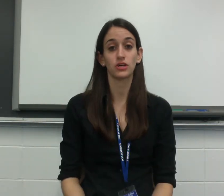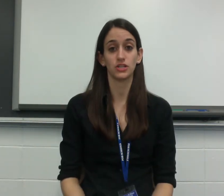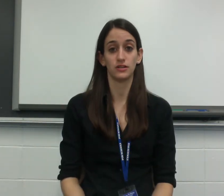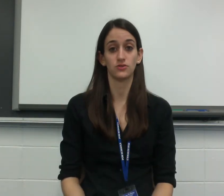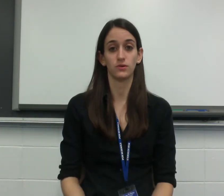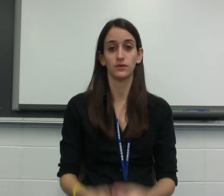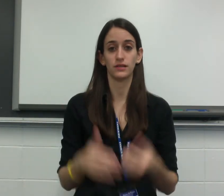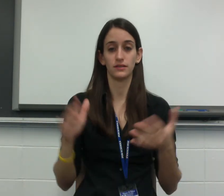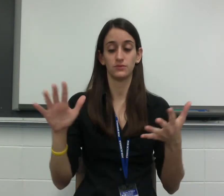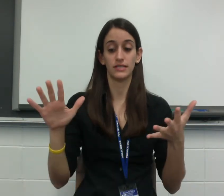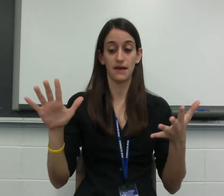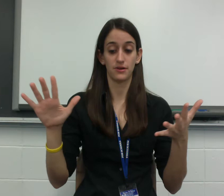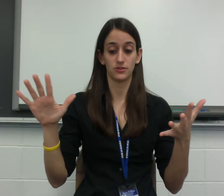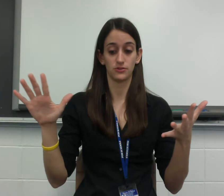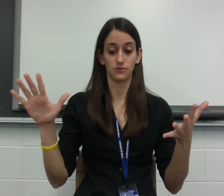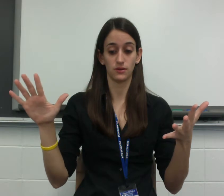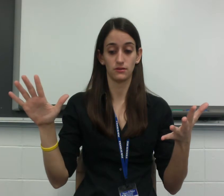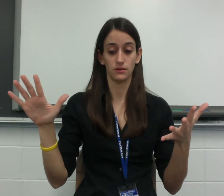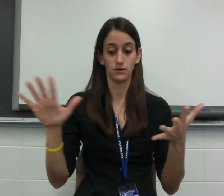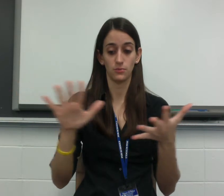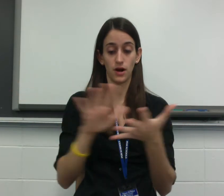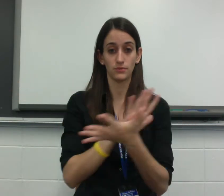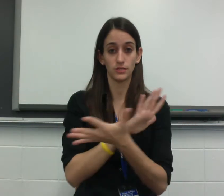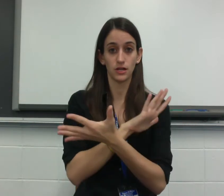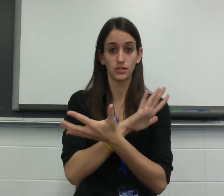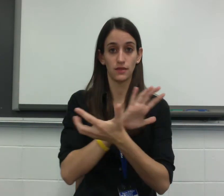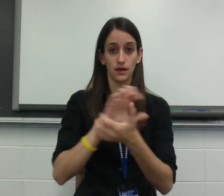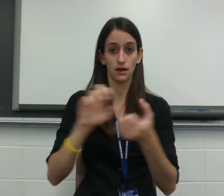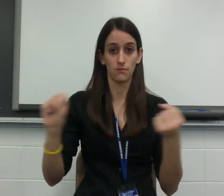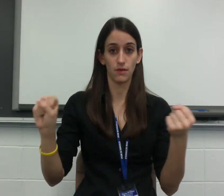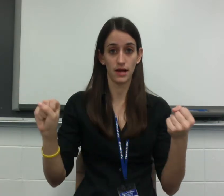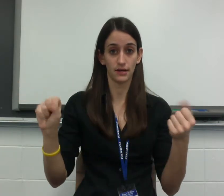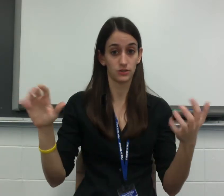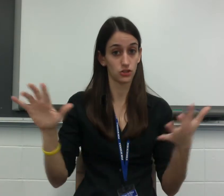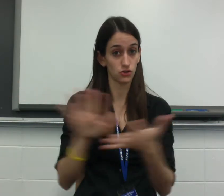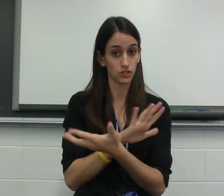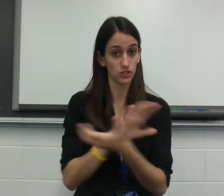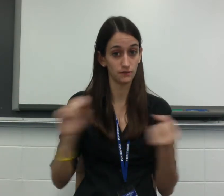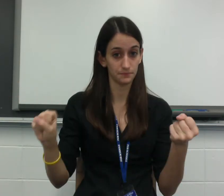Destruction, so remember we did this with damage. So your palms touch and then come back, destruction.